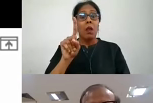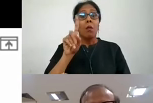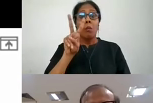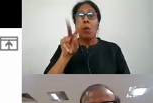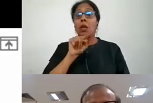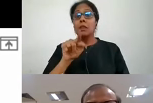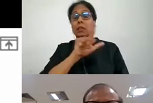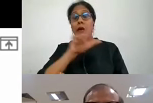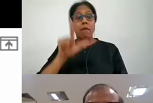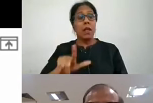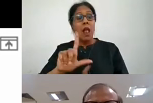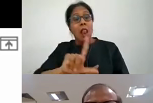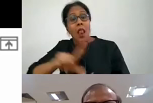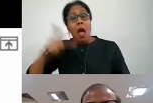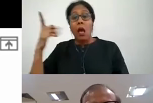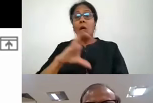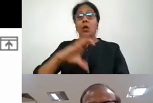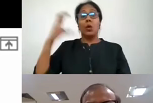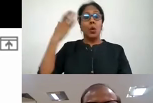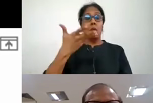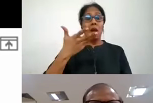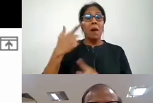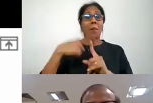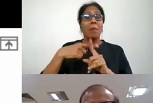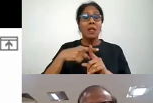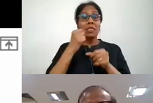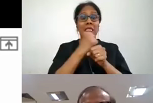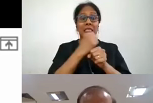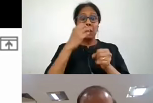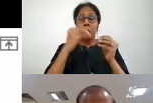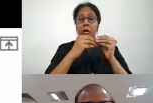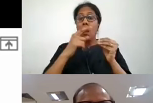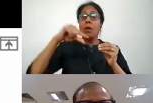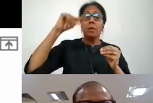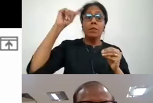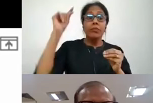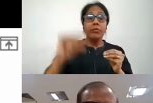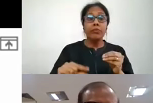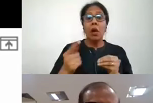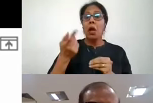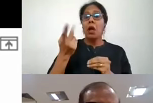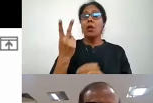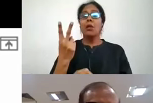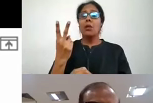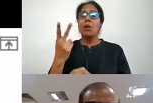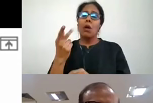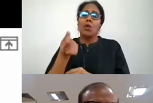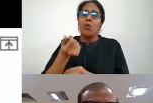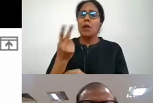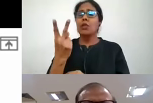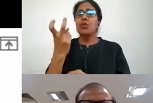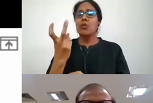reduce to 2 rupees 2 per GB, which is quite cheap, or I mean, which will be one of the lowest in the world.